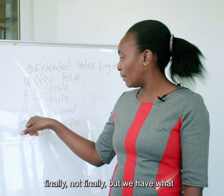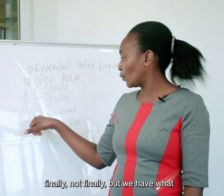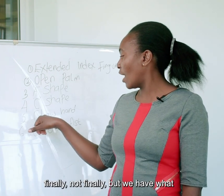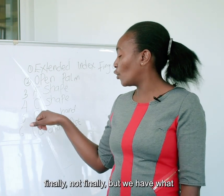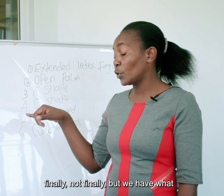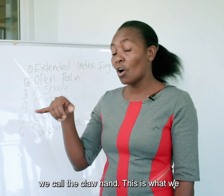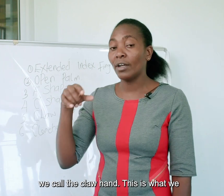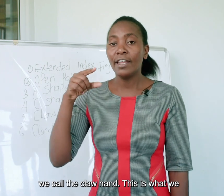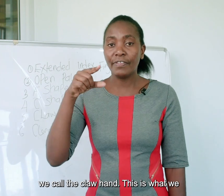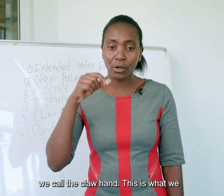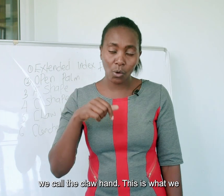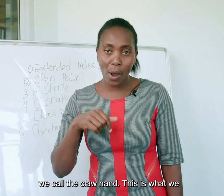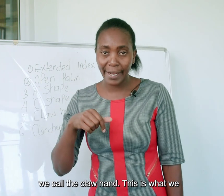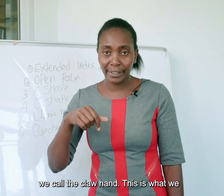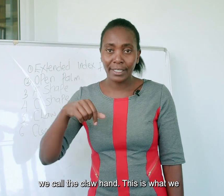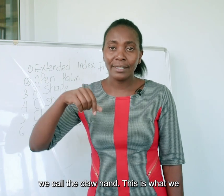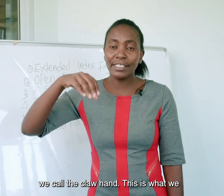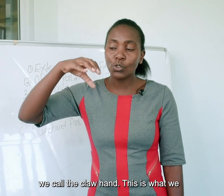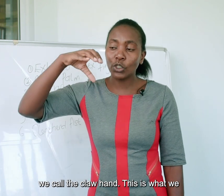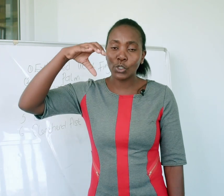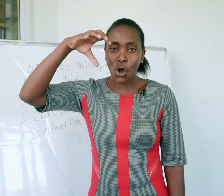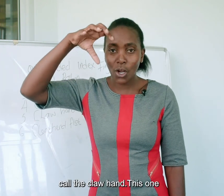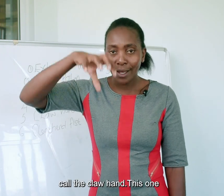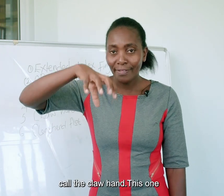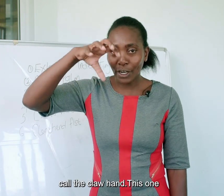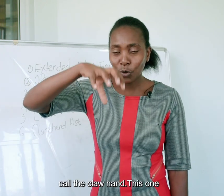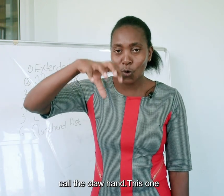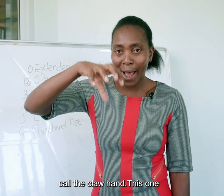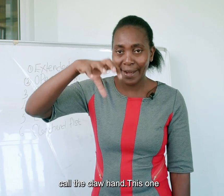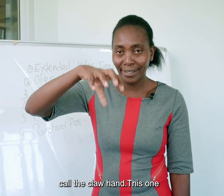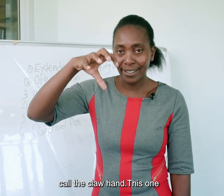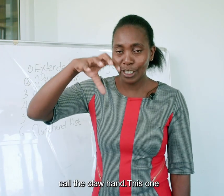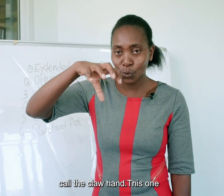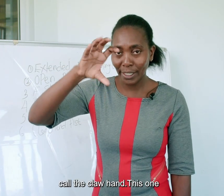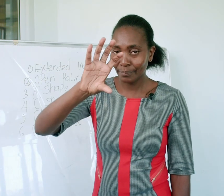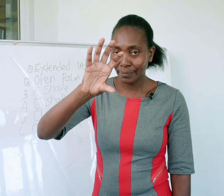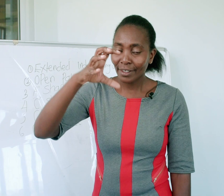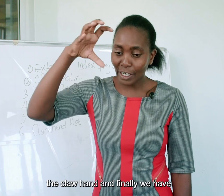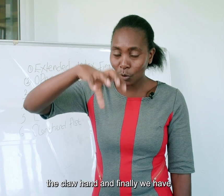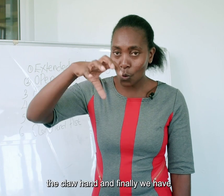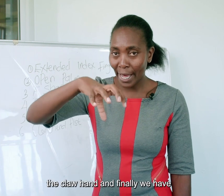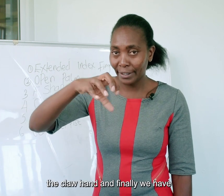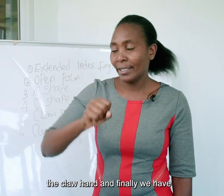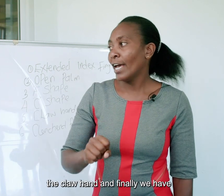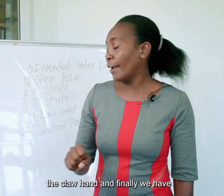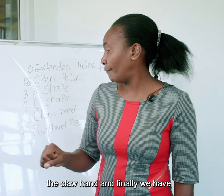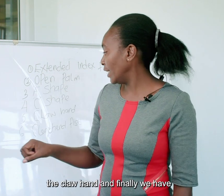we have what we call the claw hand. This is what we call the claw hand. This one. The claw hand. And